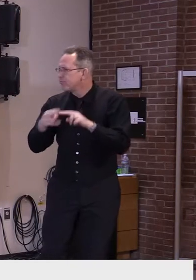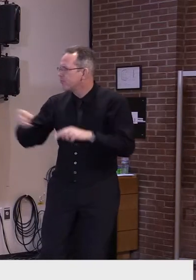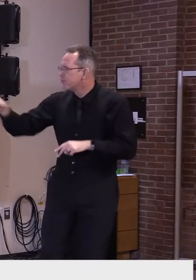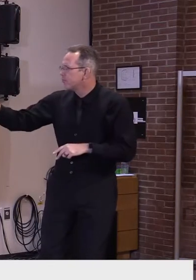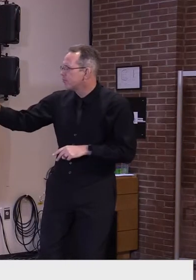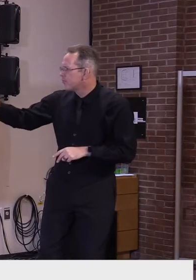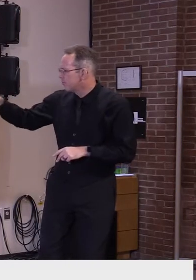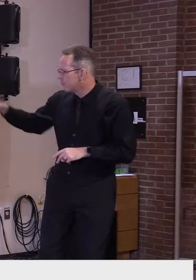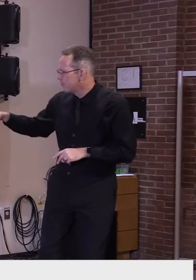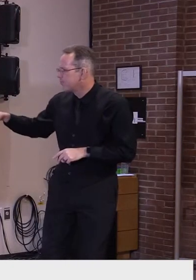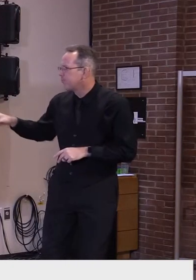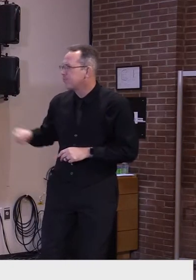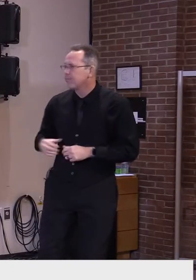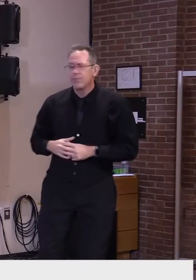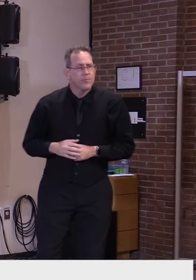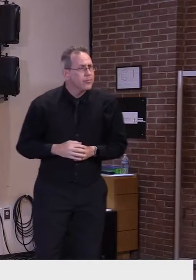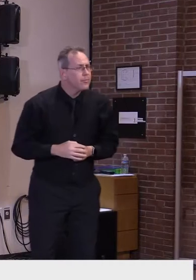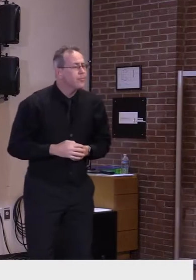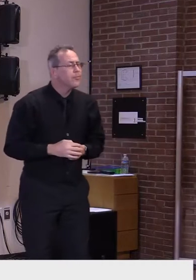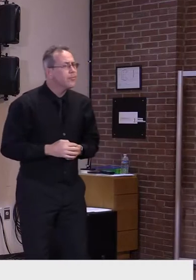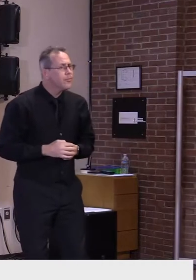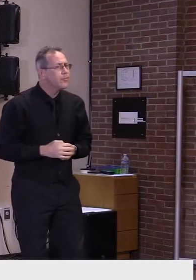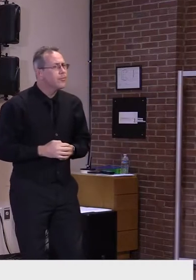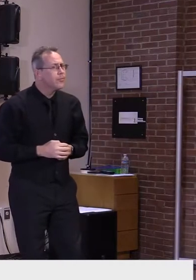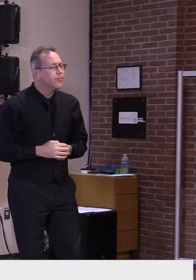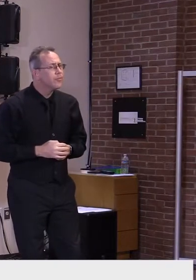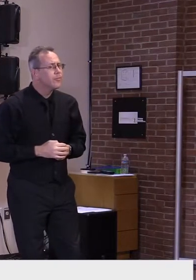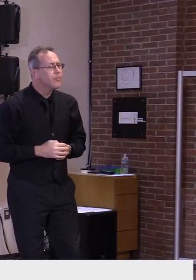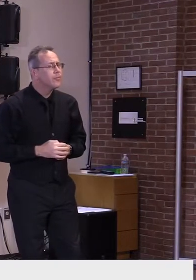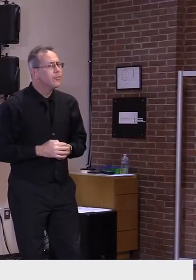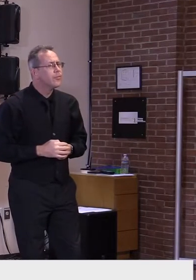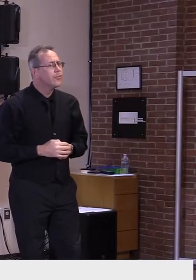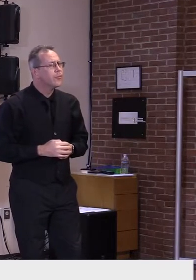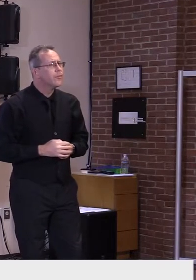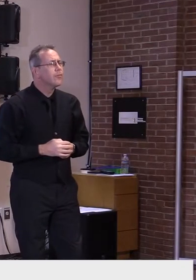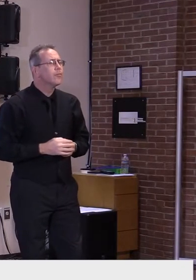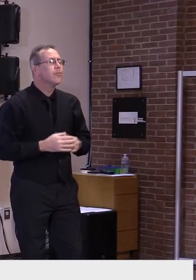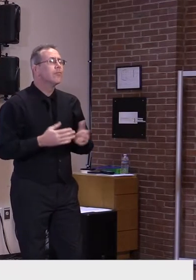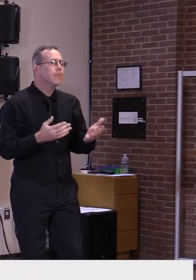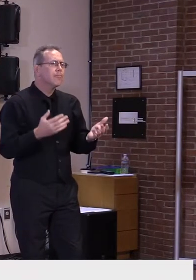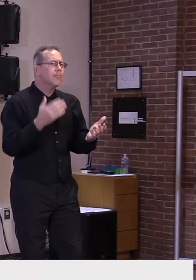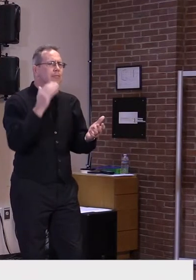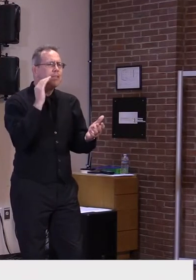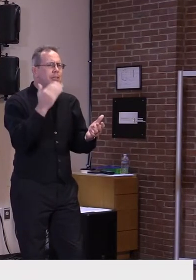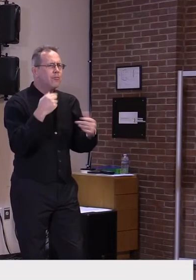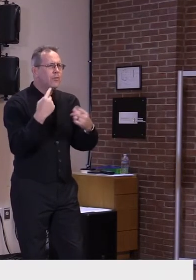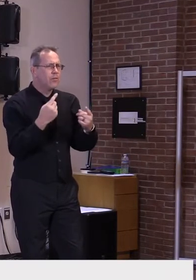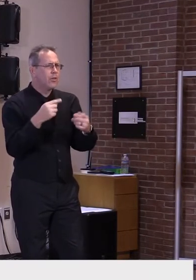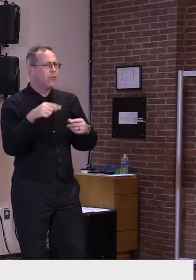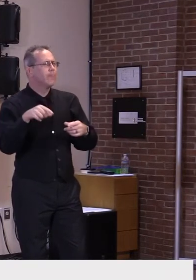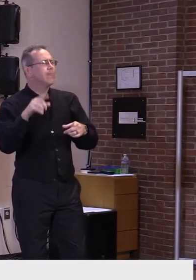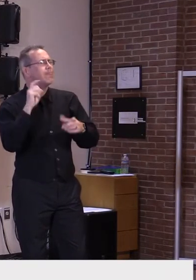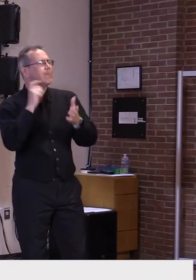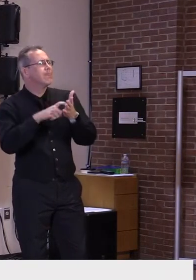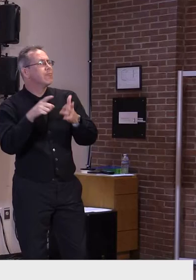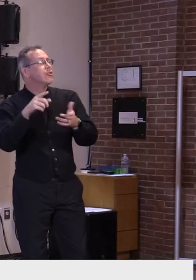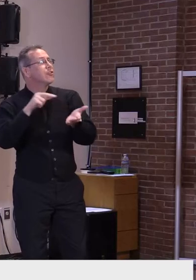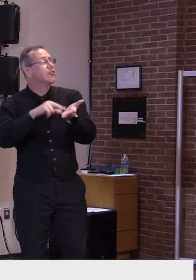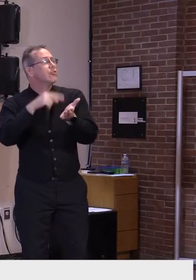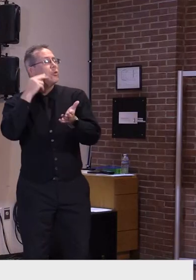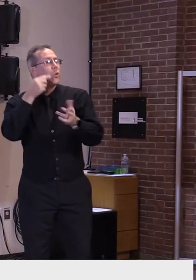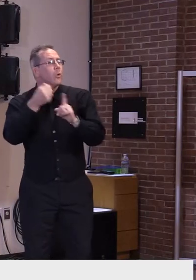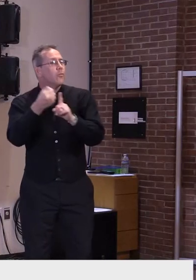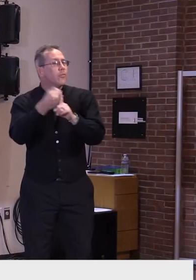over 65 data. So it appears again that a number of staff members in long-term care facilities have contracted